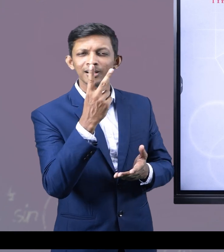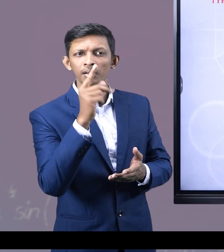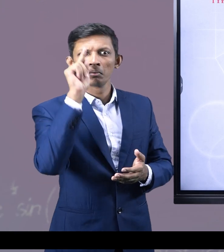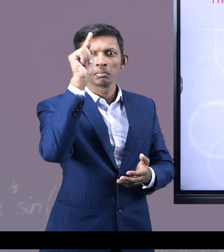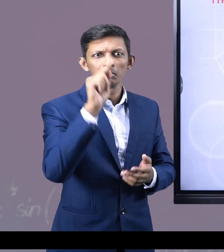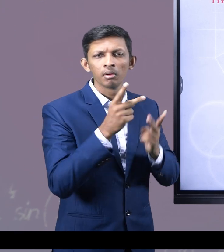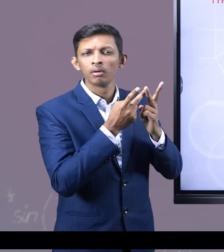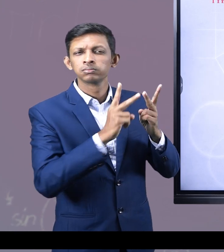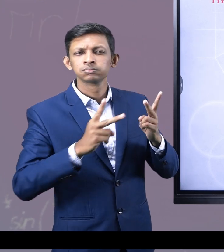see types of angles.